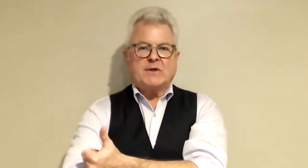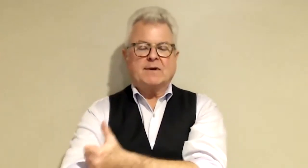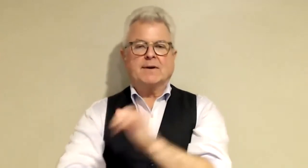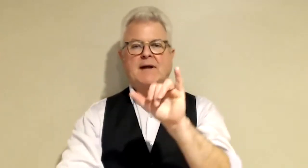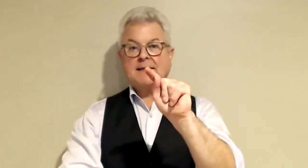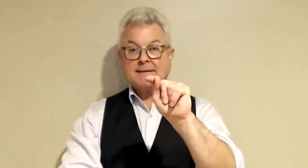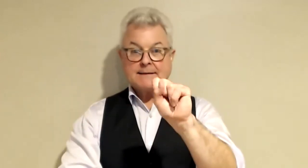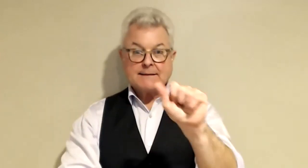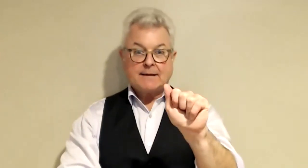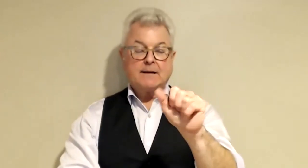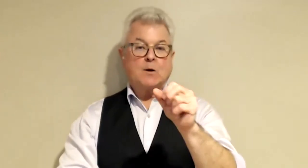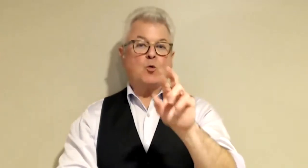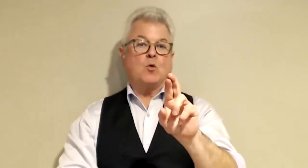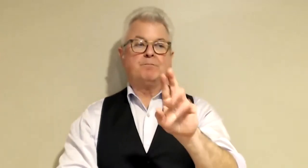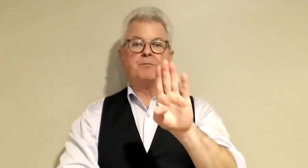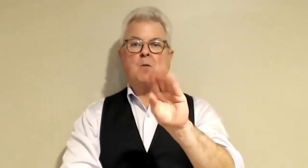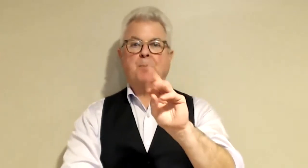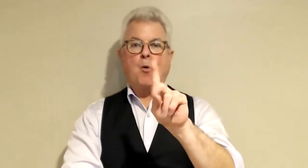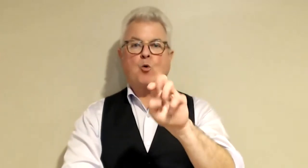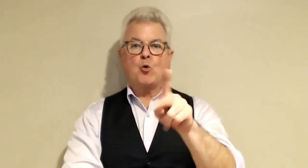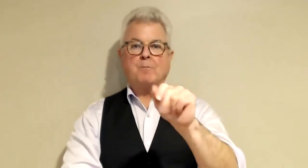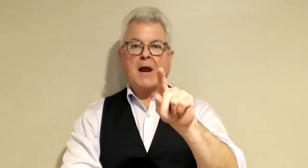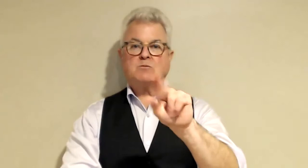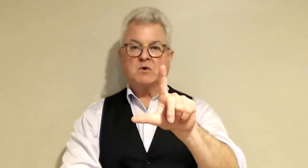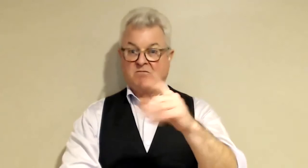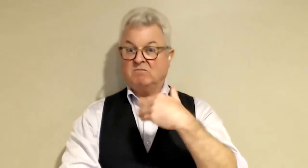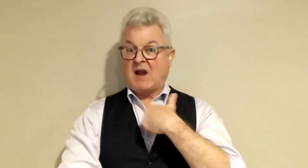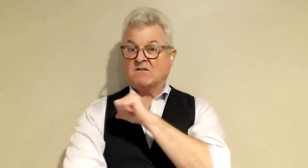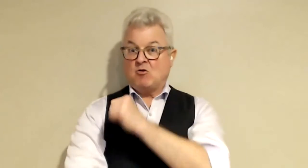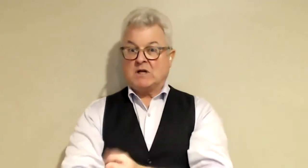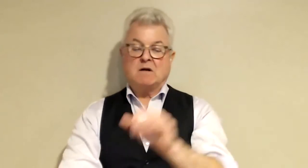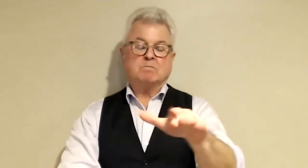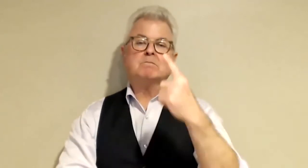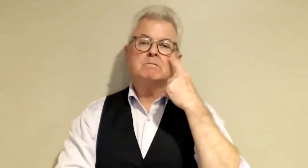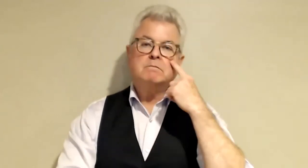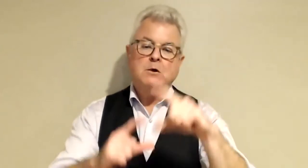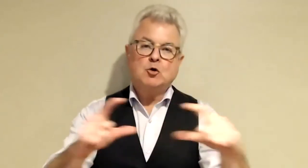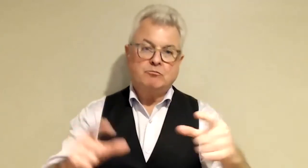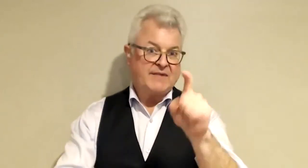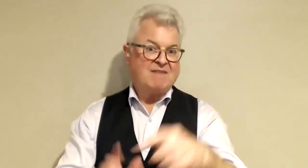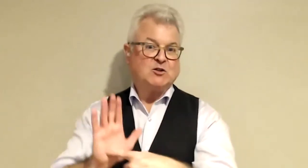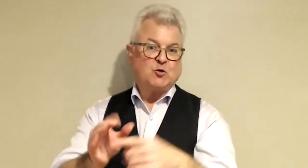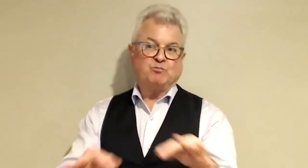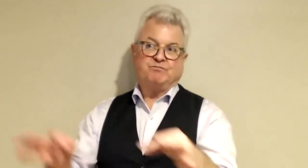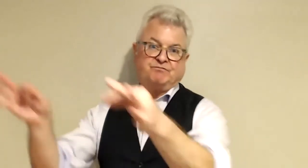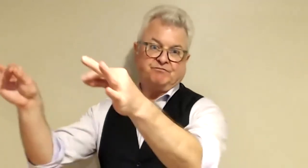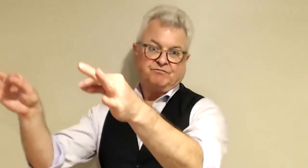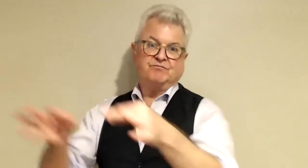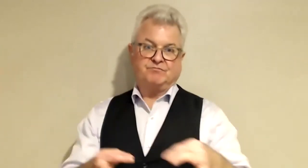Okay, the authorities, like the TSA or this Border Patrol, you know, or other authorizing agencies